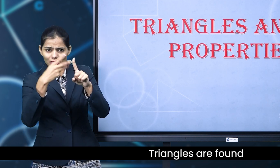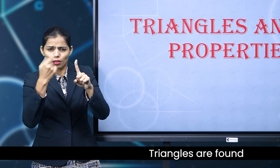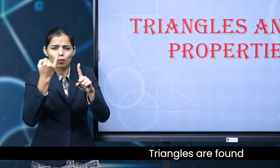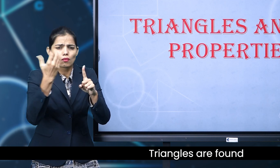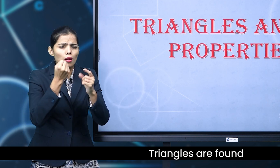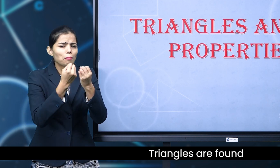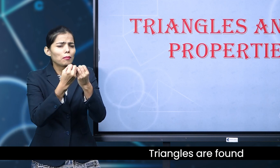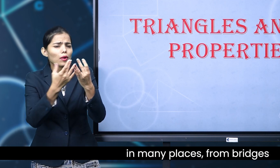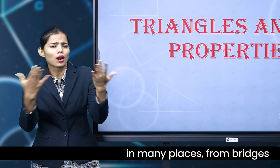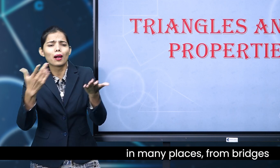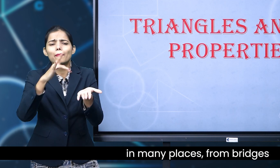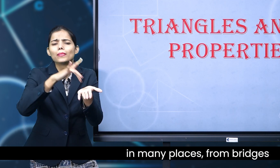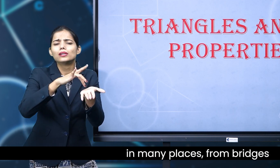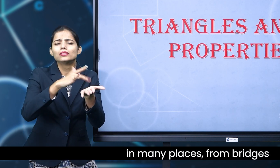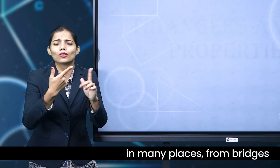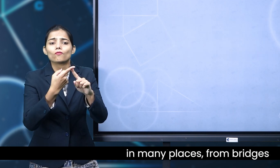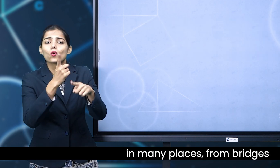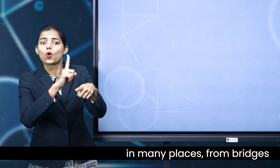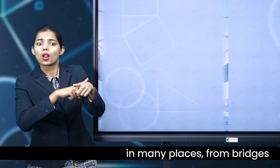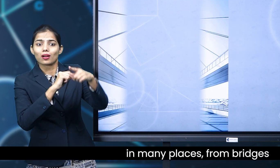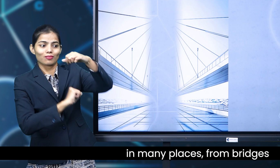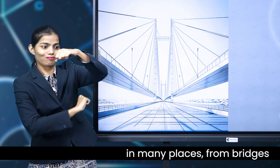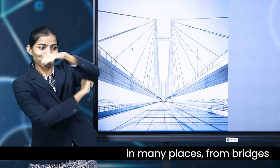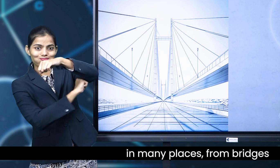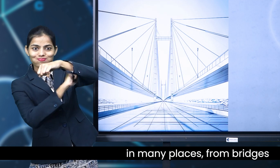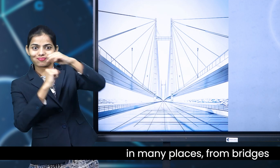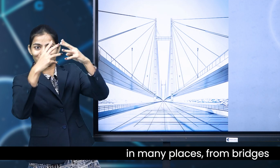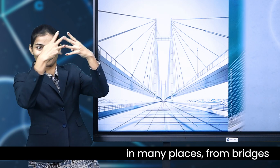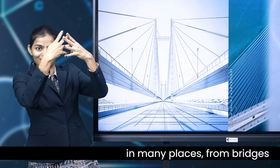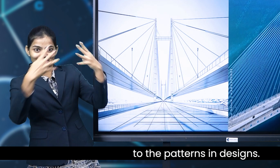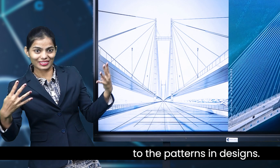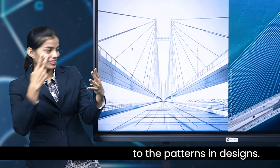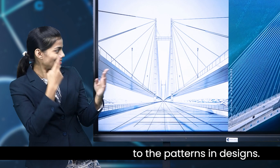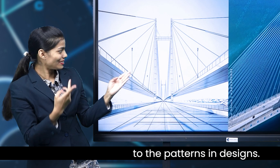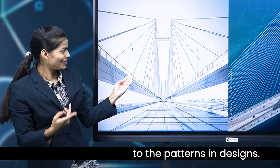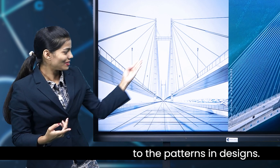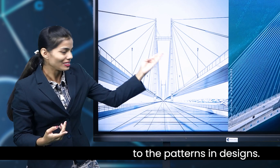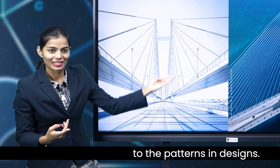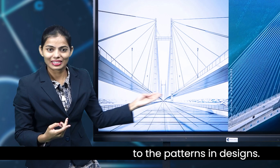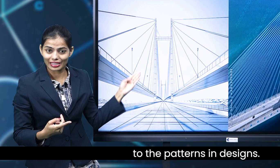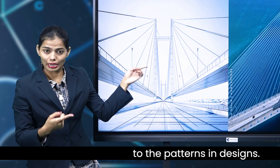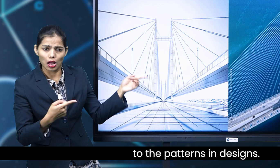Triangles are found in many places, from bridges to the patterns in designs.